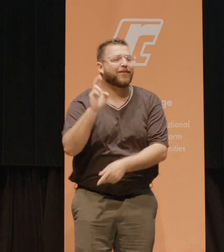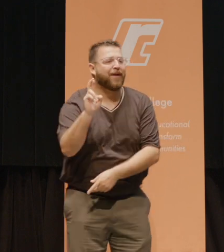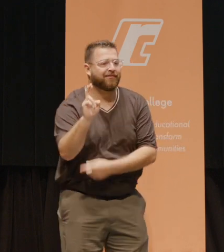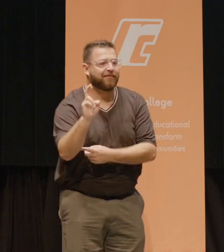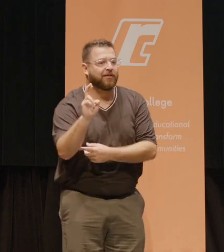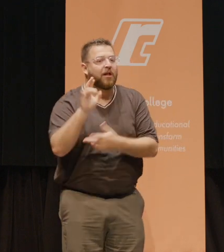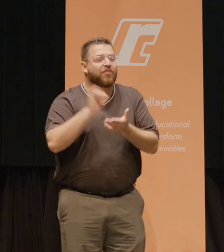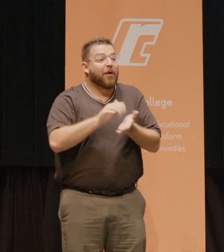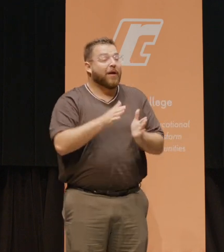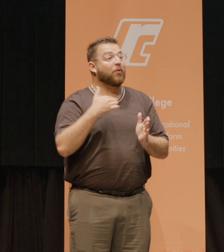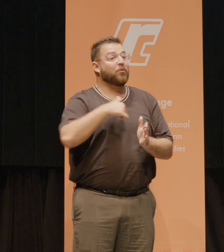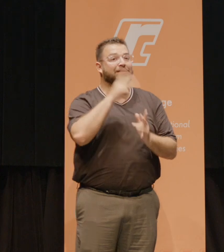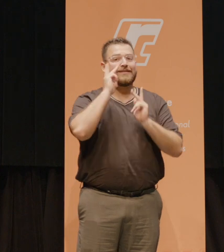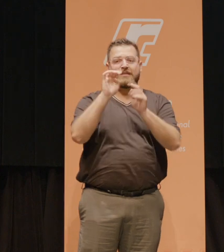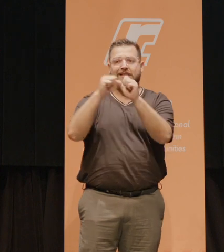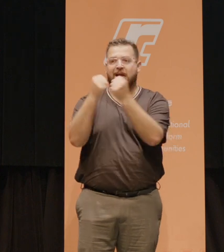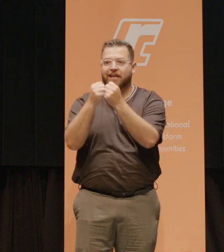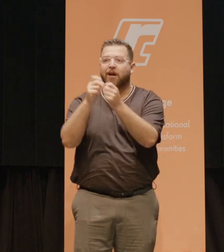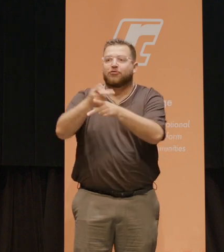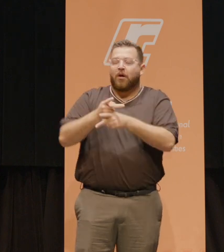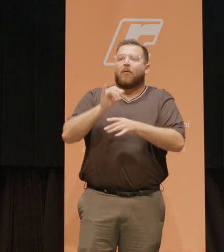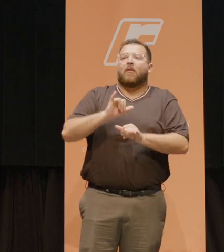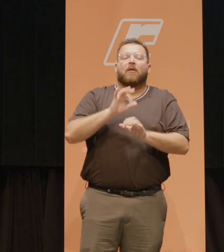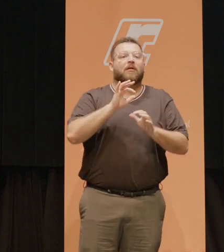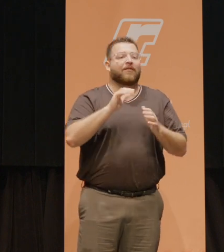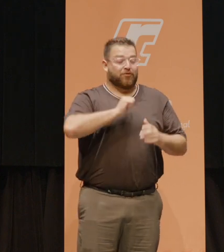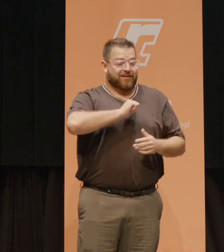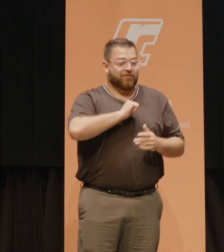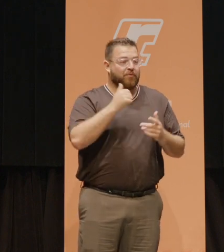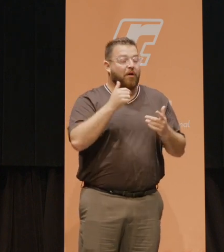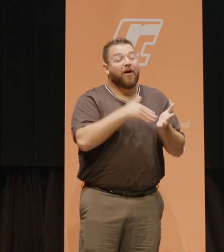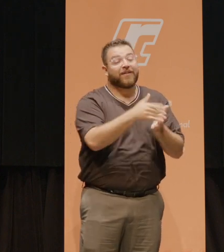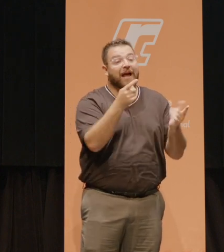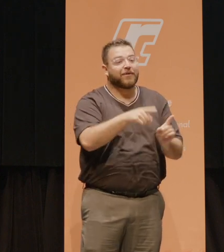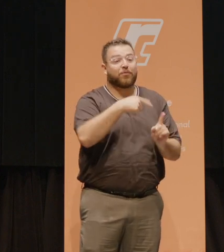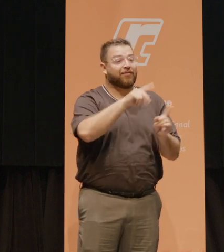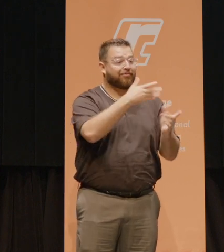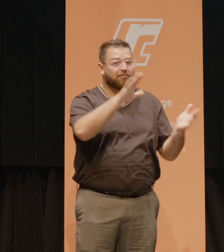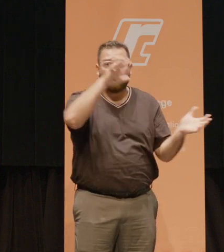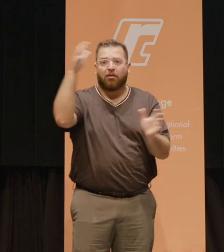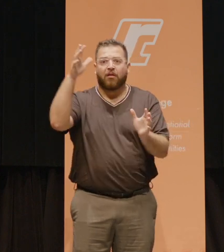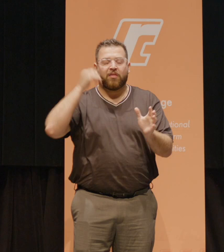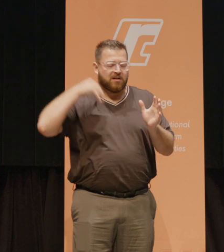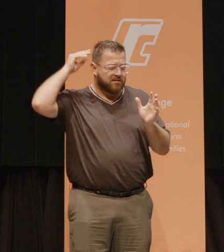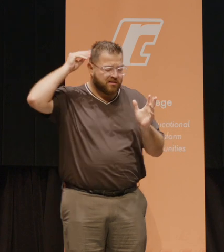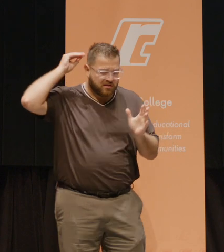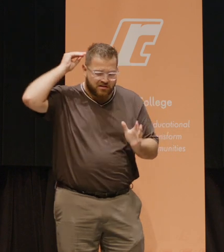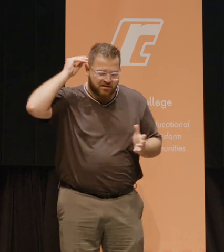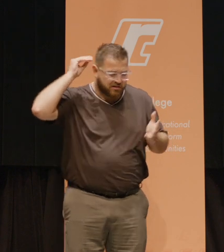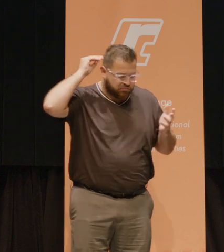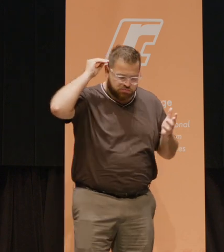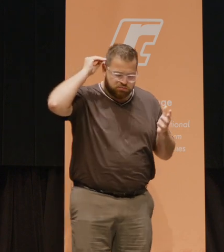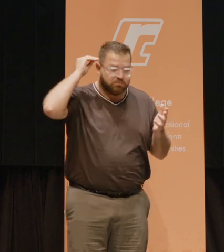voice inside of us, to really, for it to be self-kind. You know, a lot of times, you know, when things go bad, you know, that voice comes on, whether you're a leader or